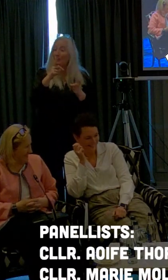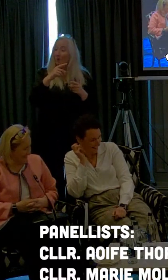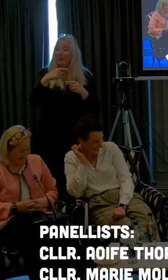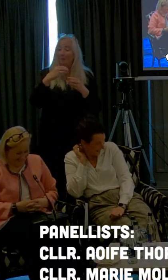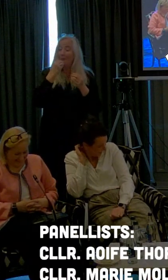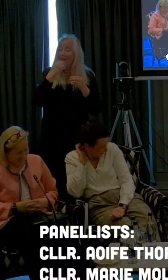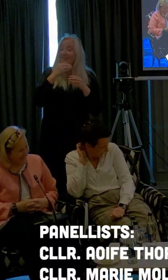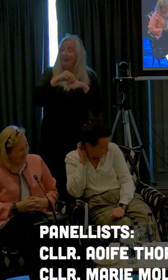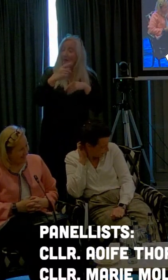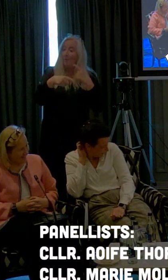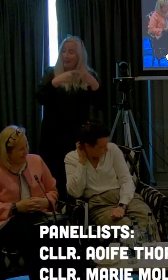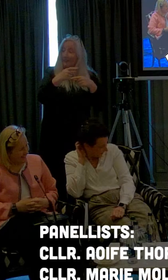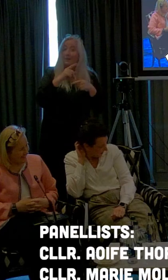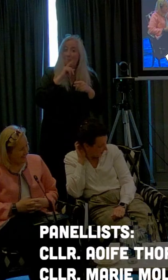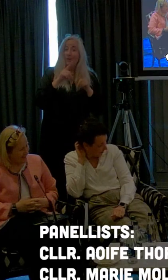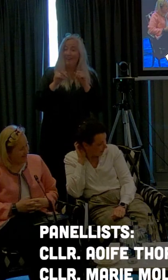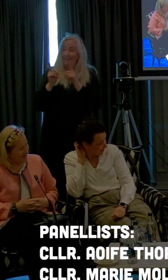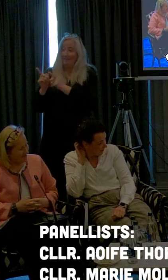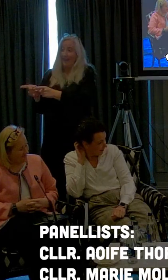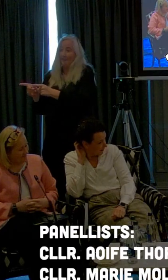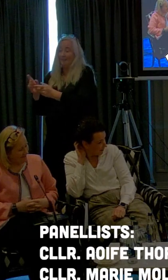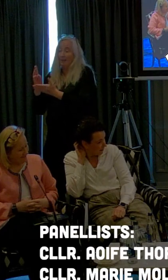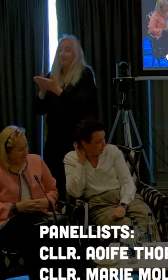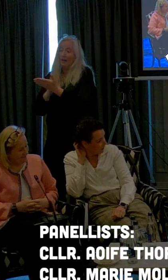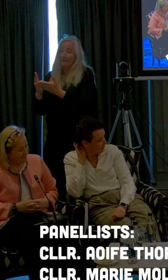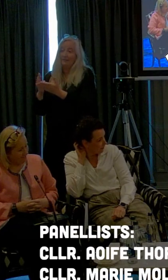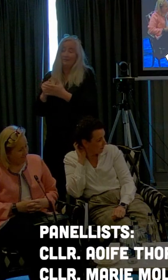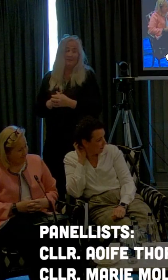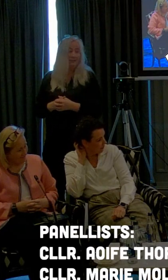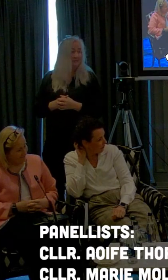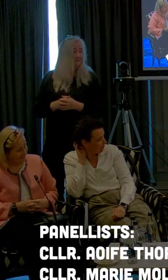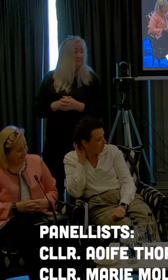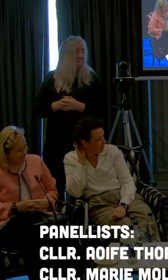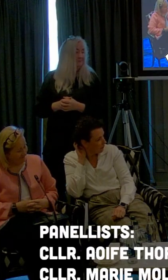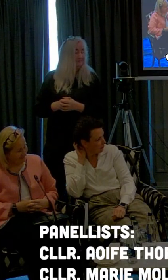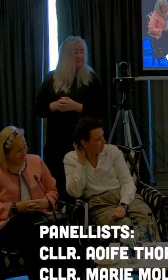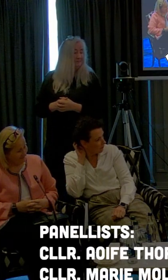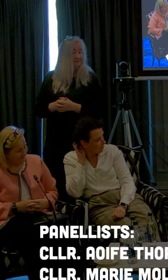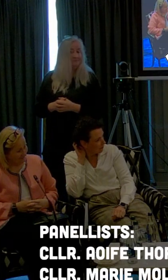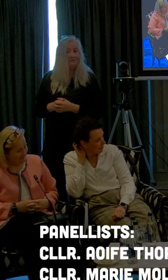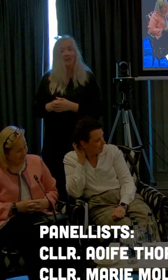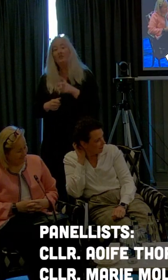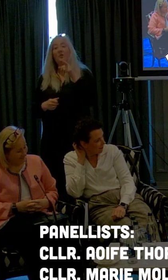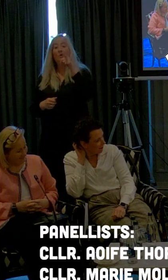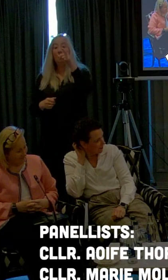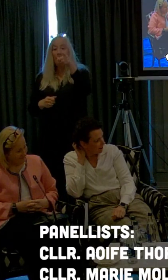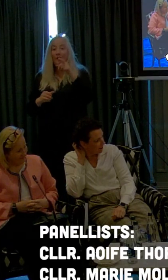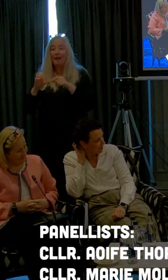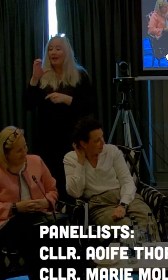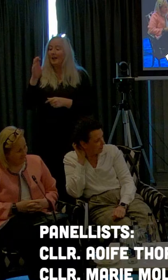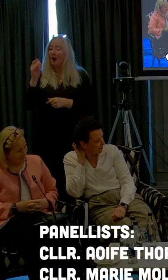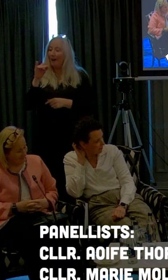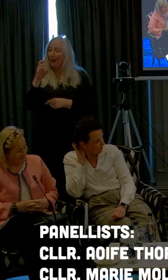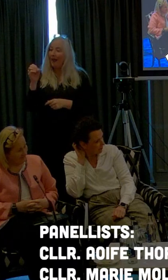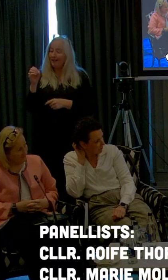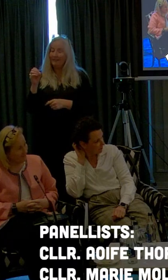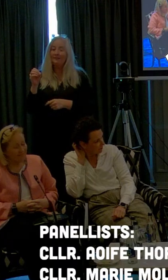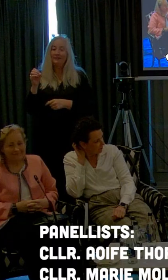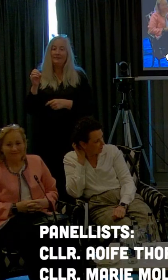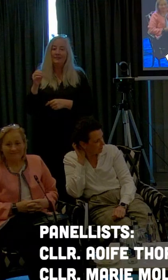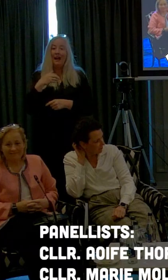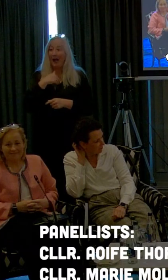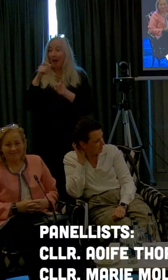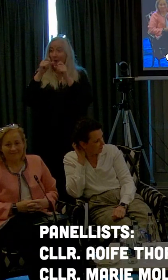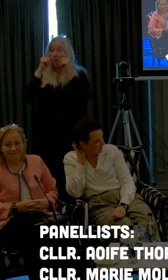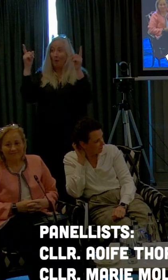because I work hard. And I hope that comes across. But for you, Caroline, I see where you are